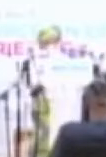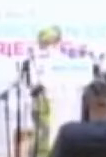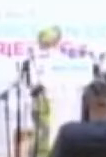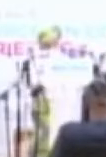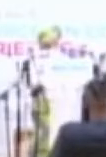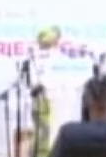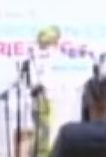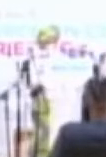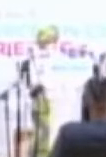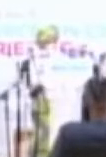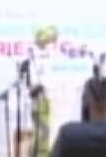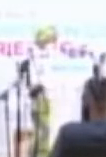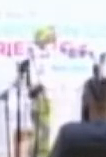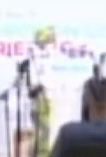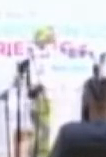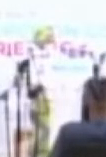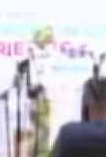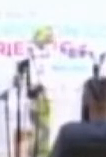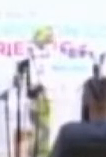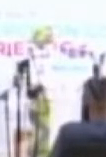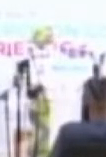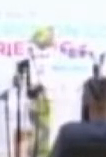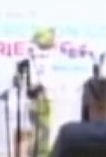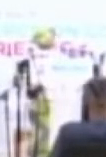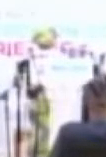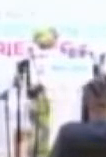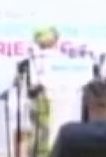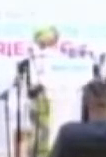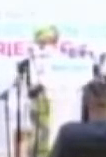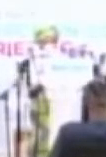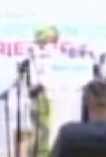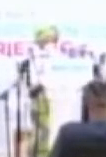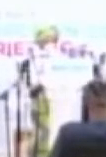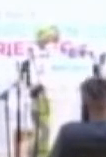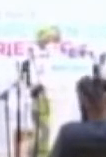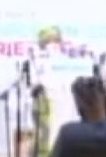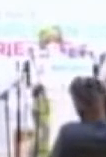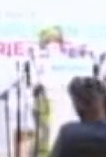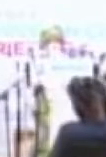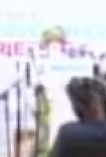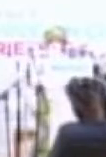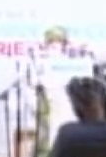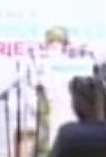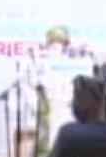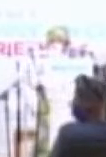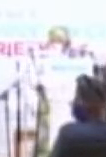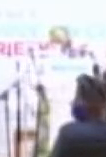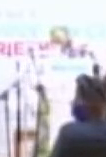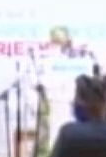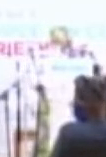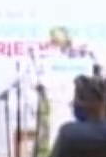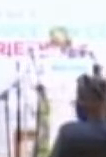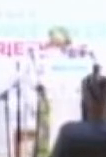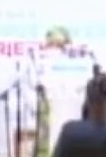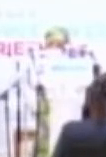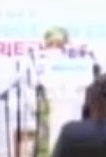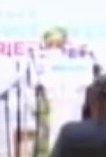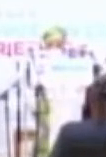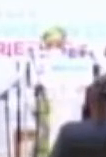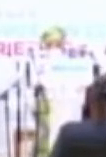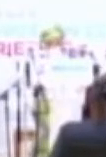even as I appreciate this honor of representing the Honorable Minister of